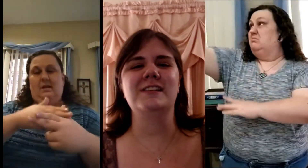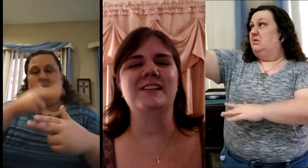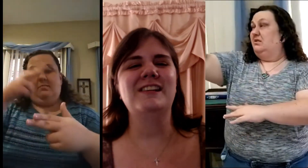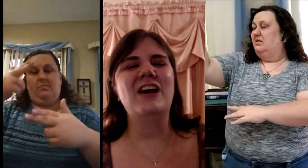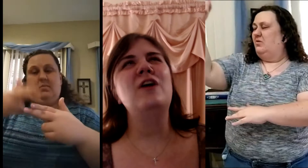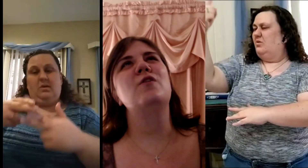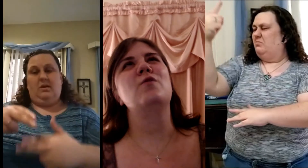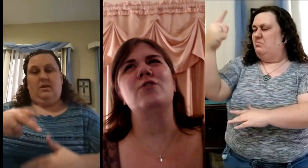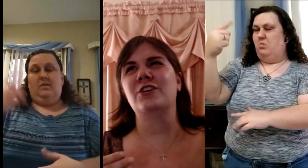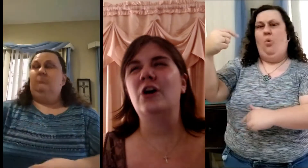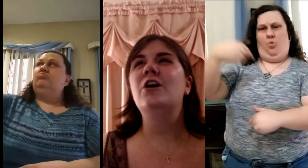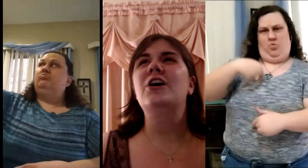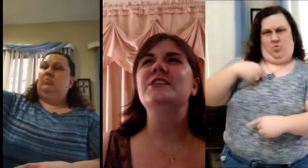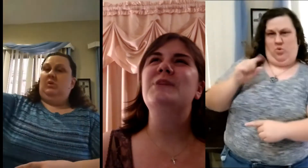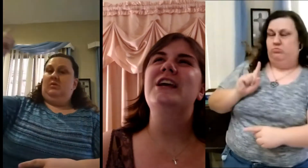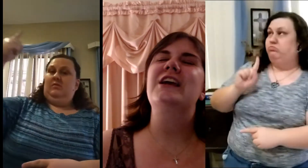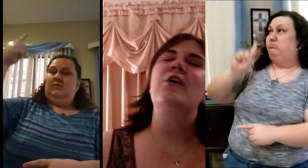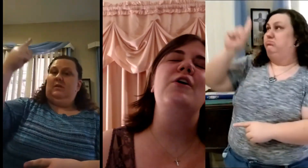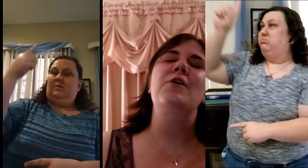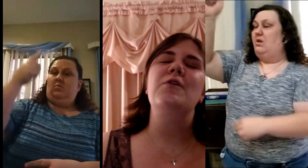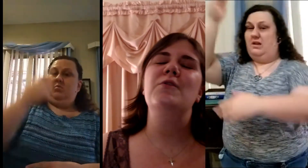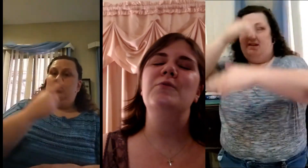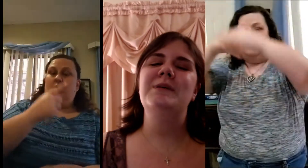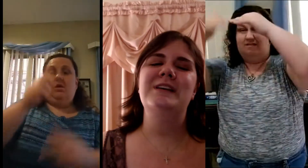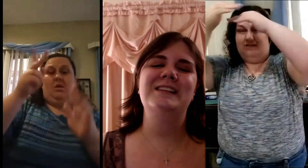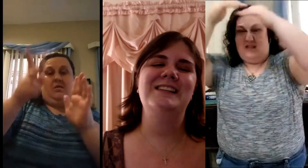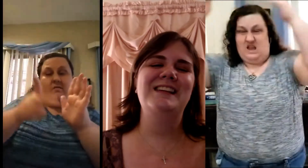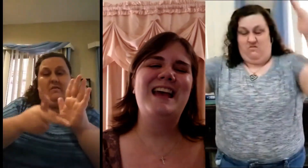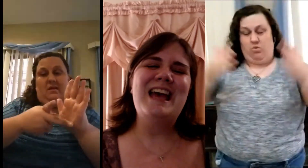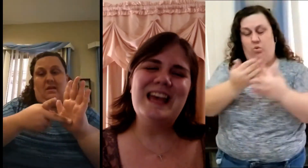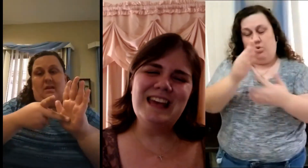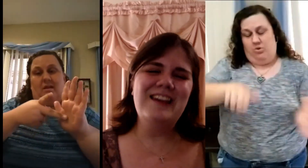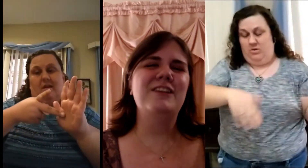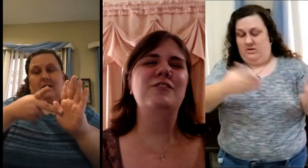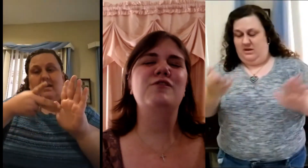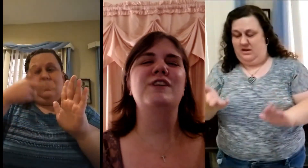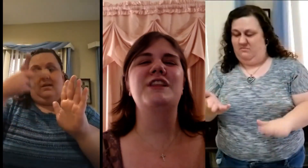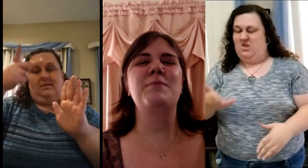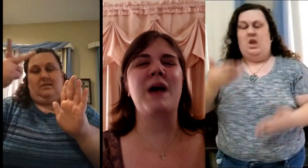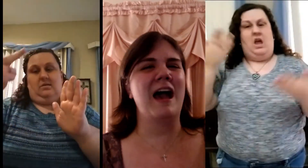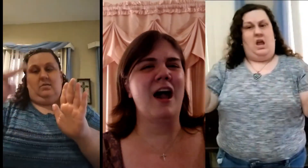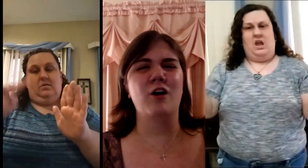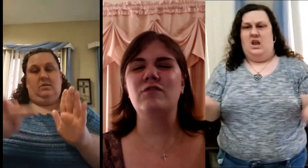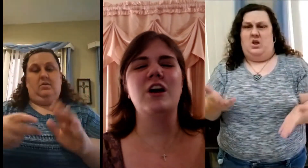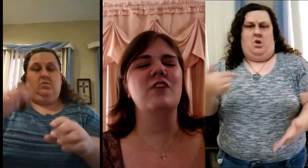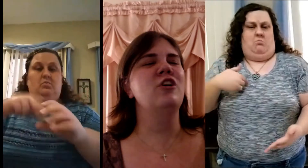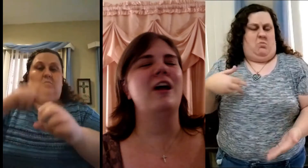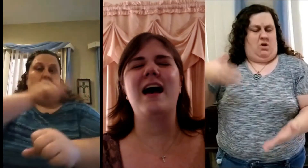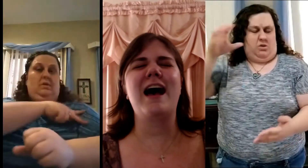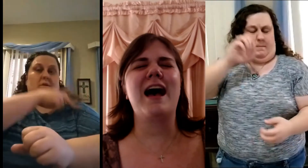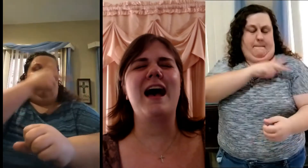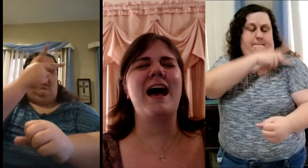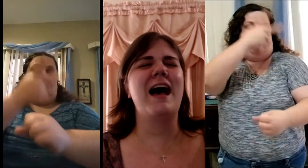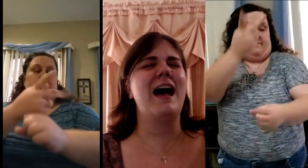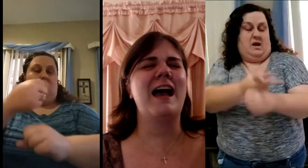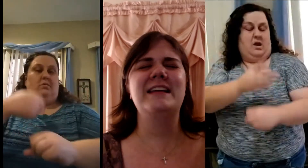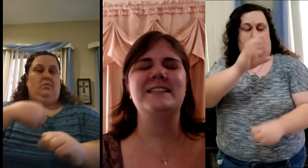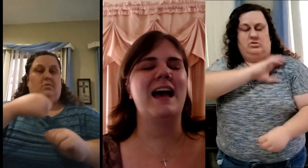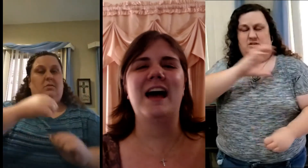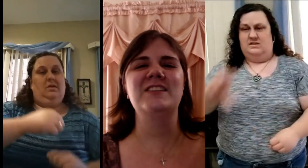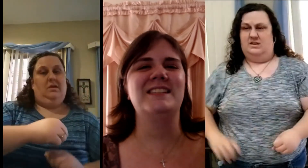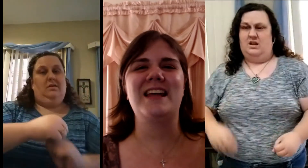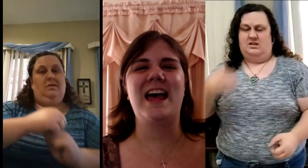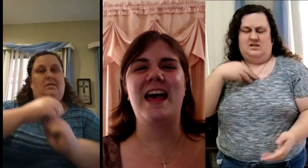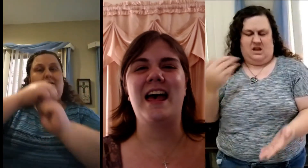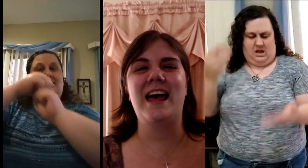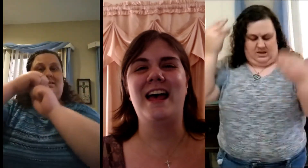returns or calls me home, here in the power of Christ